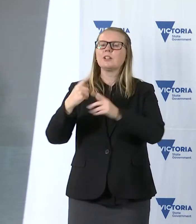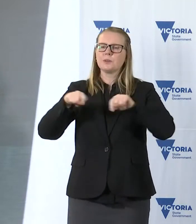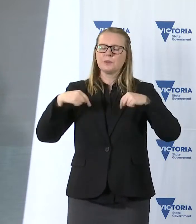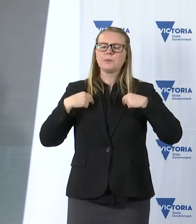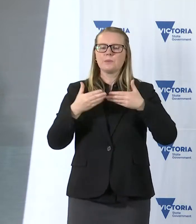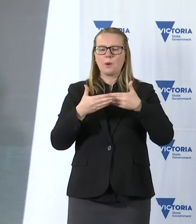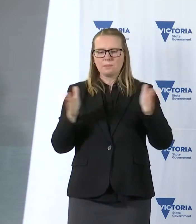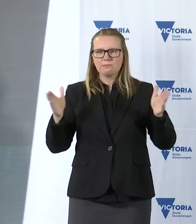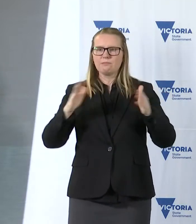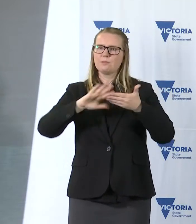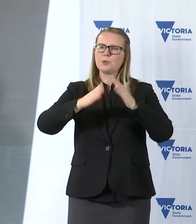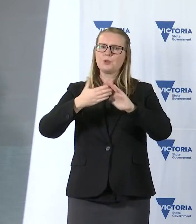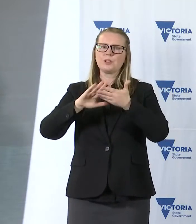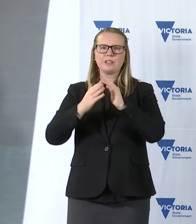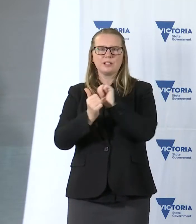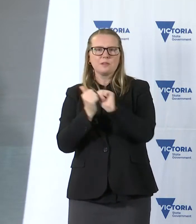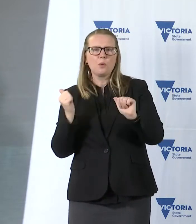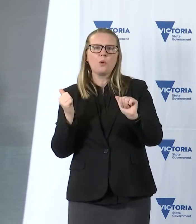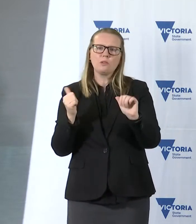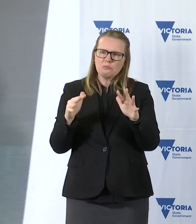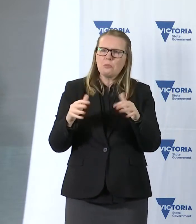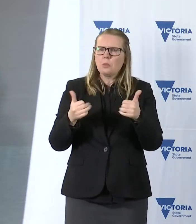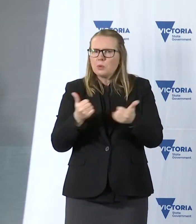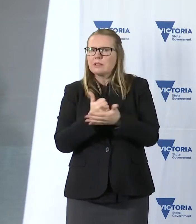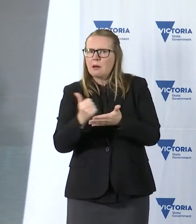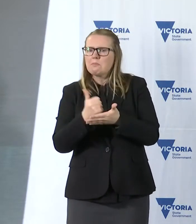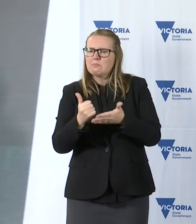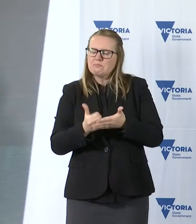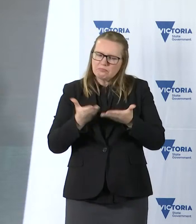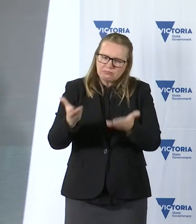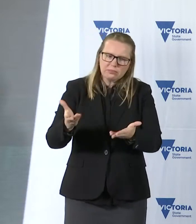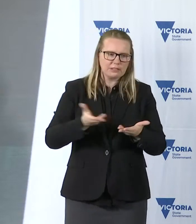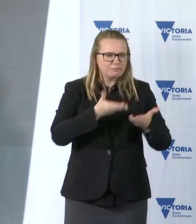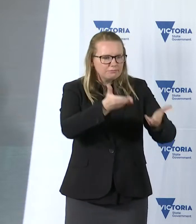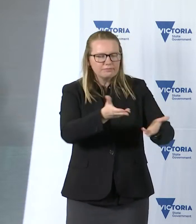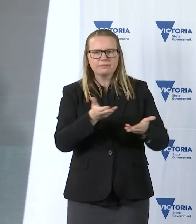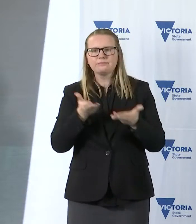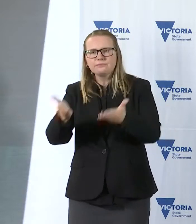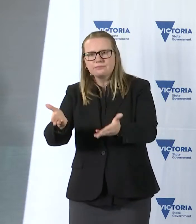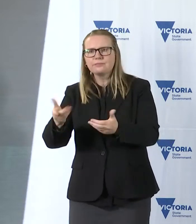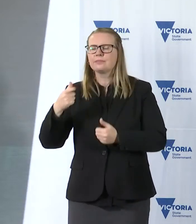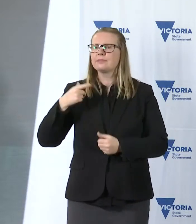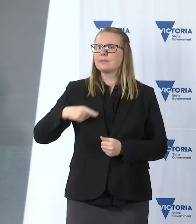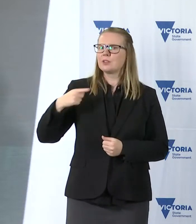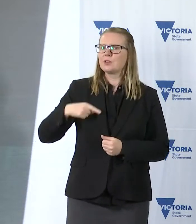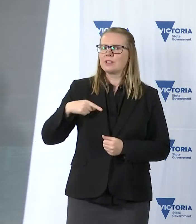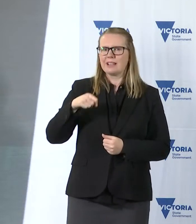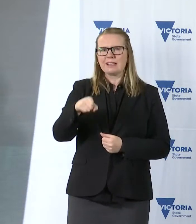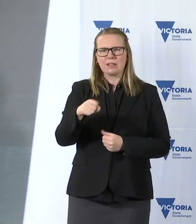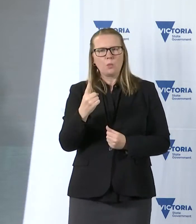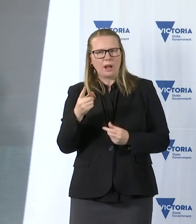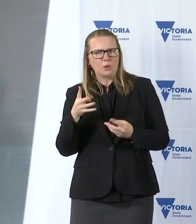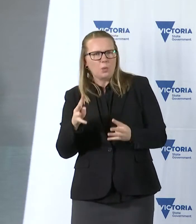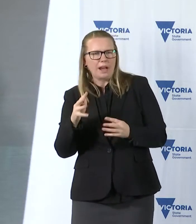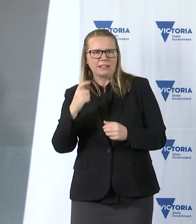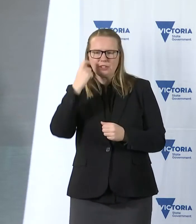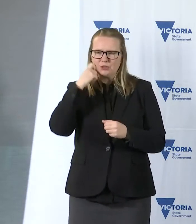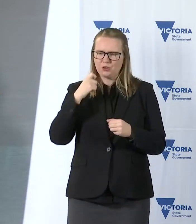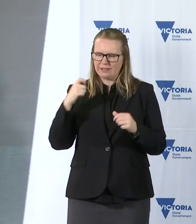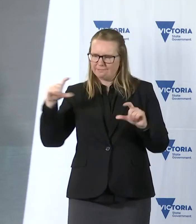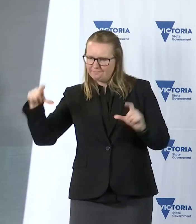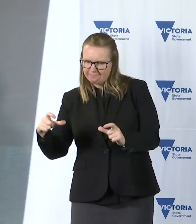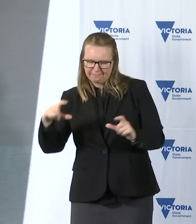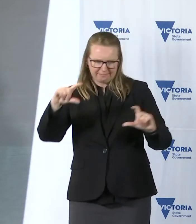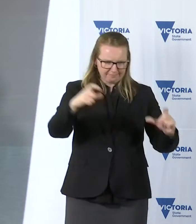community sport with pretty generous numbers because that's a way to contain it and to review and